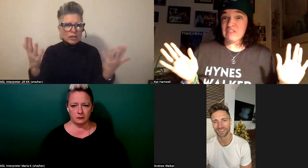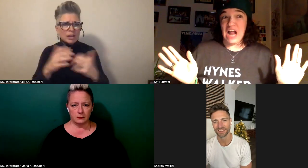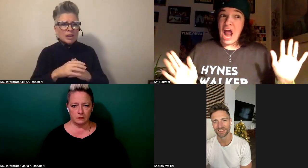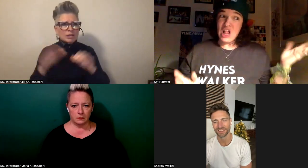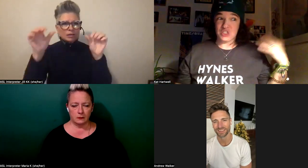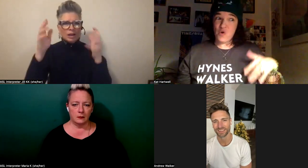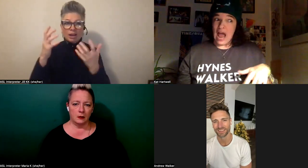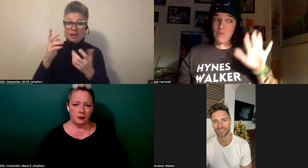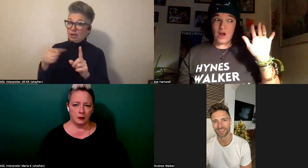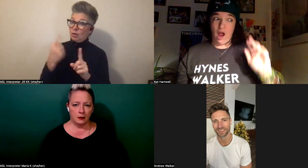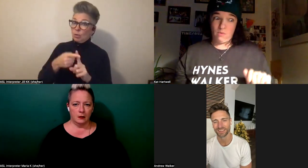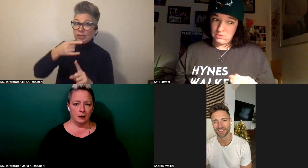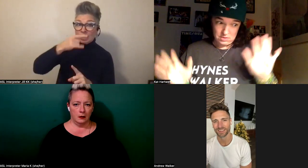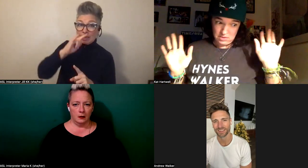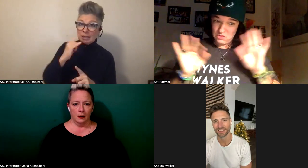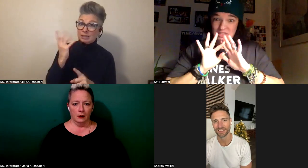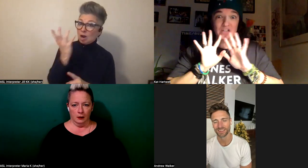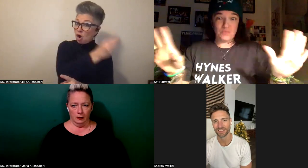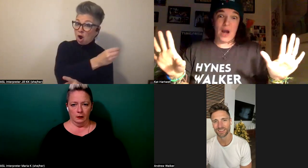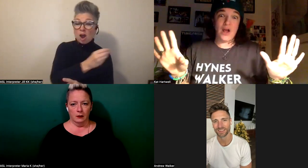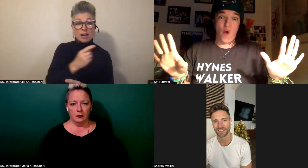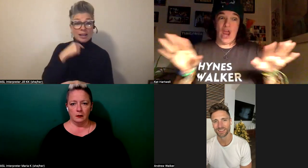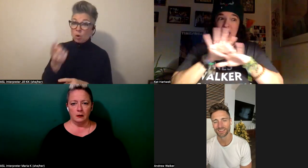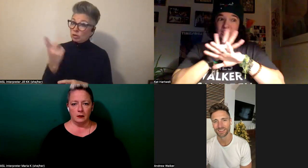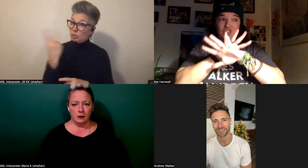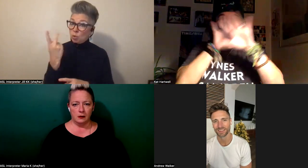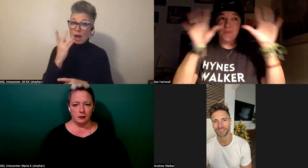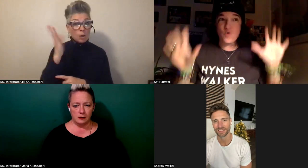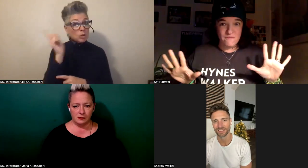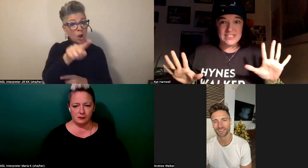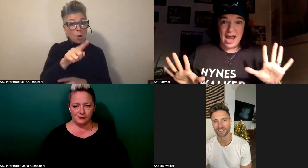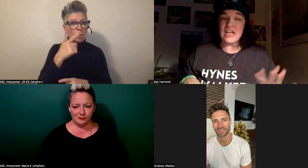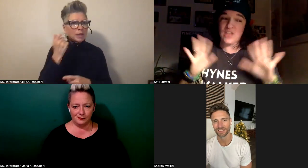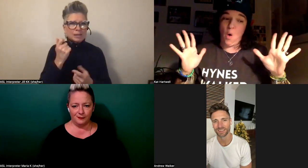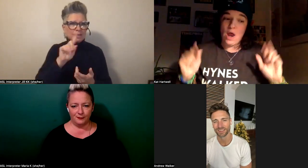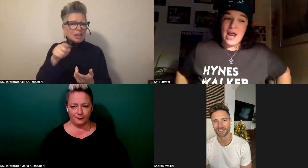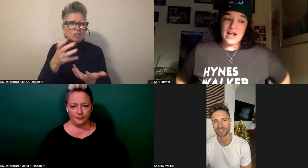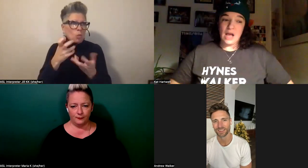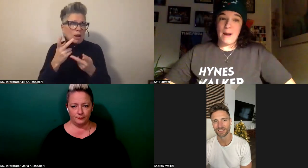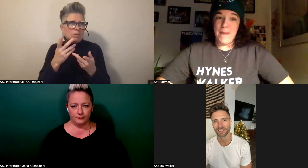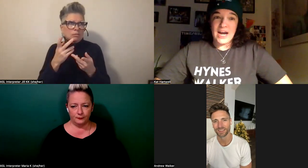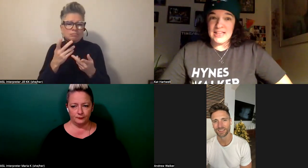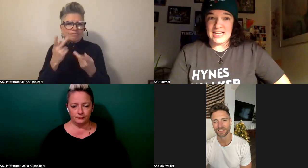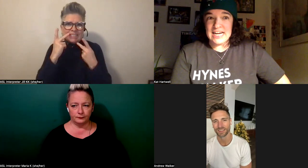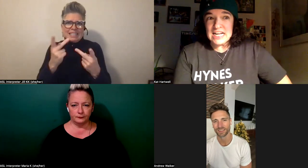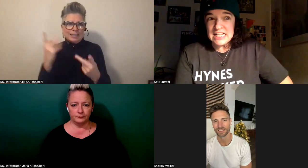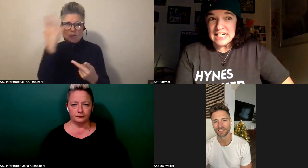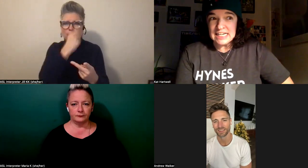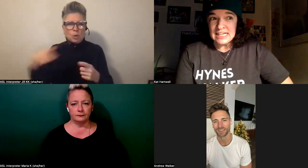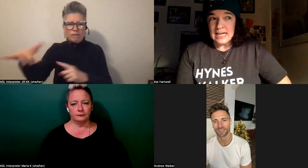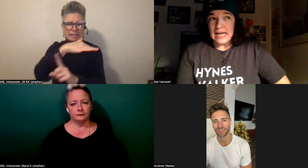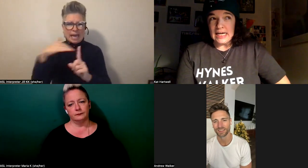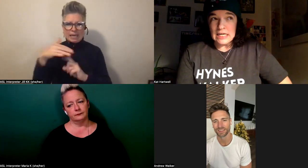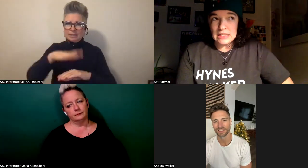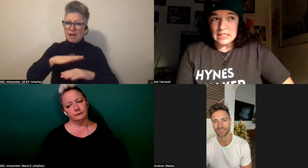came to Africa, you and I would go because I just want to go there. It's a beautiful setting. So it's on my bucket list.